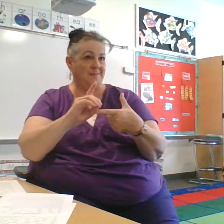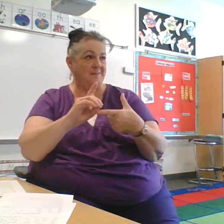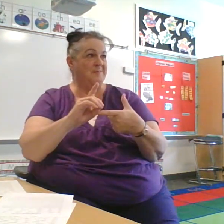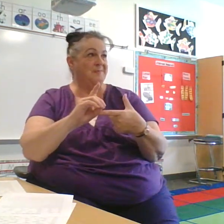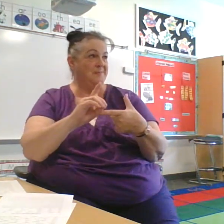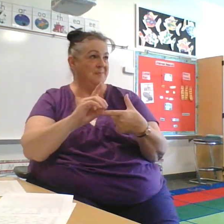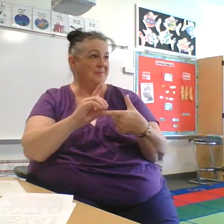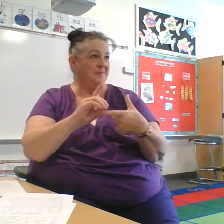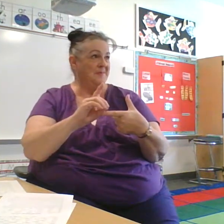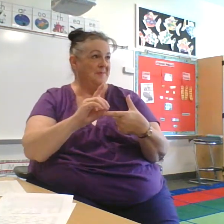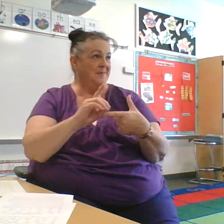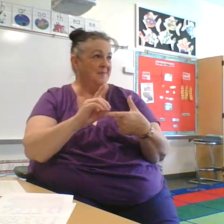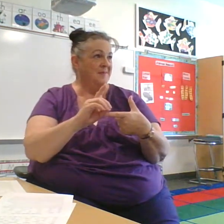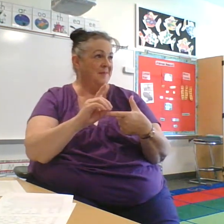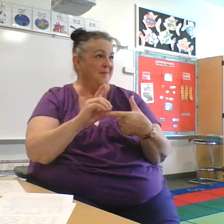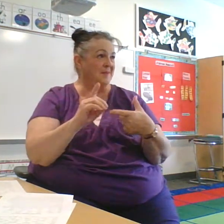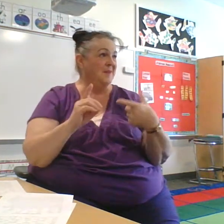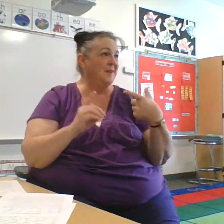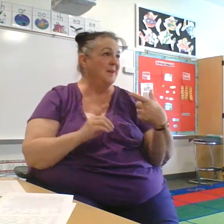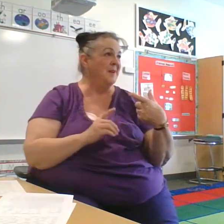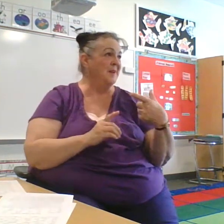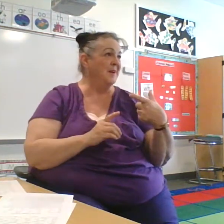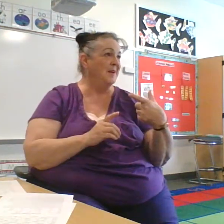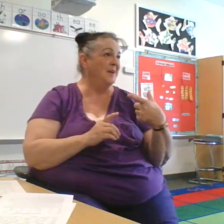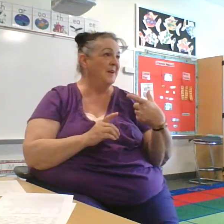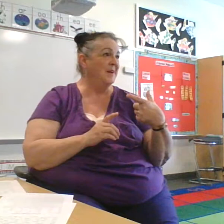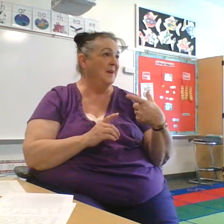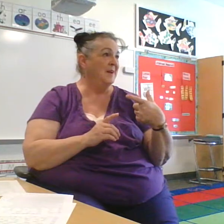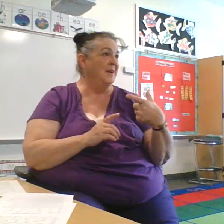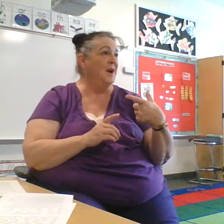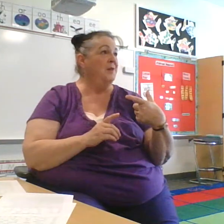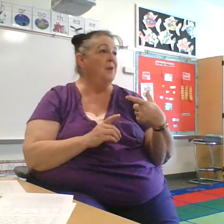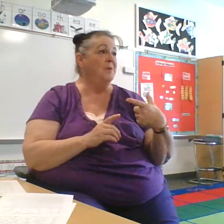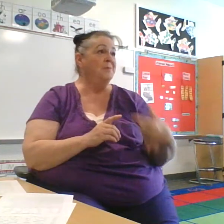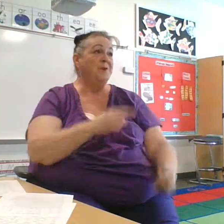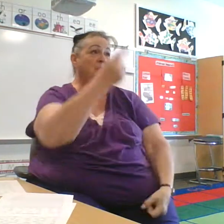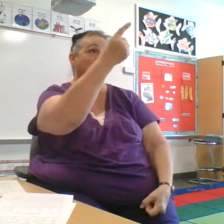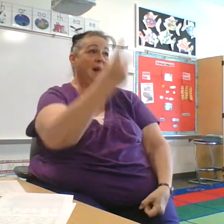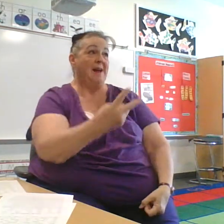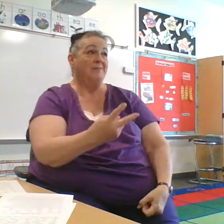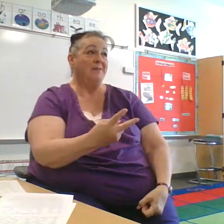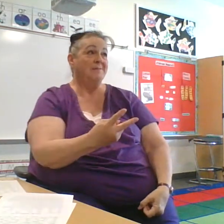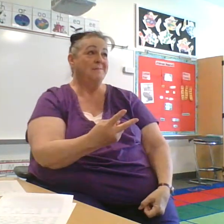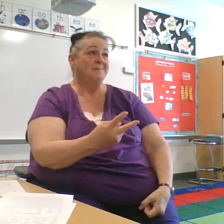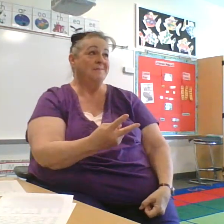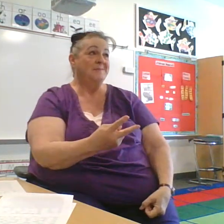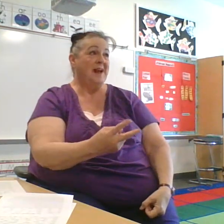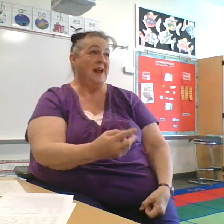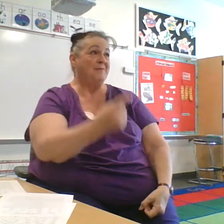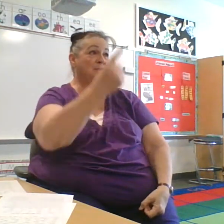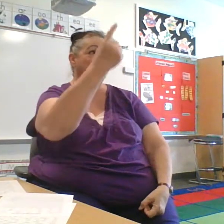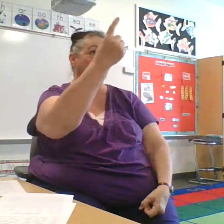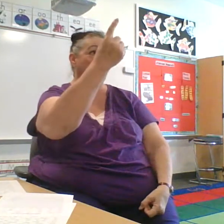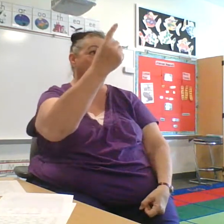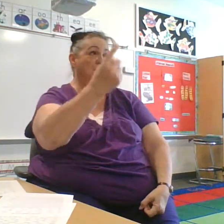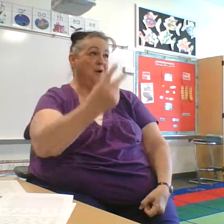Just out of curiosity, what about half? Does half have to do anything No, with you this? do half. Oh, okay. Half is just